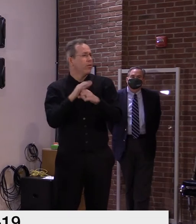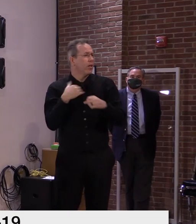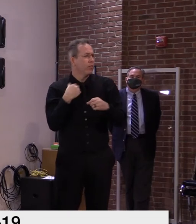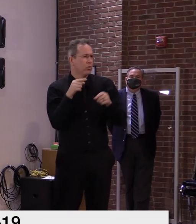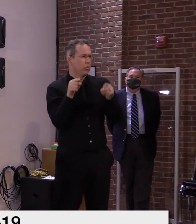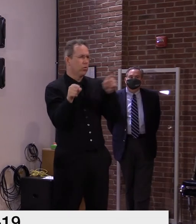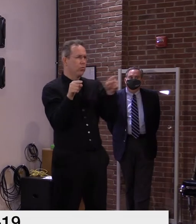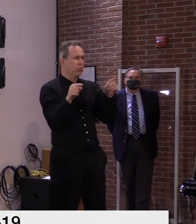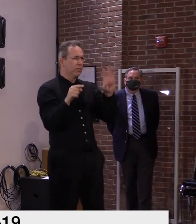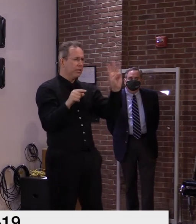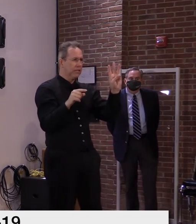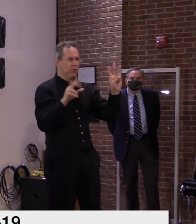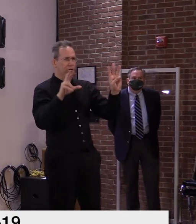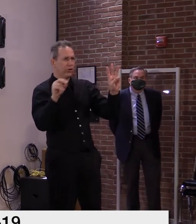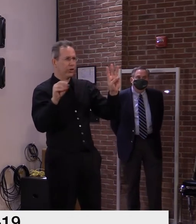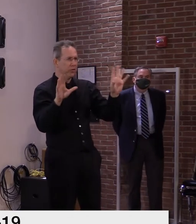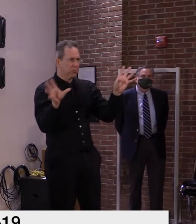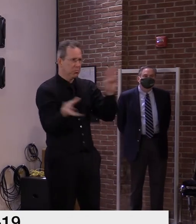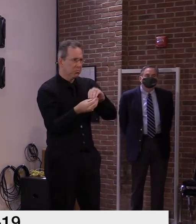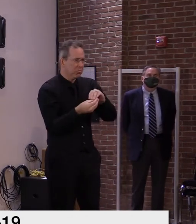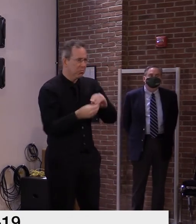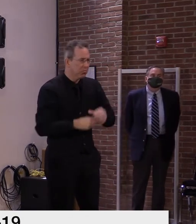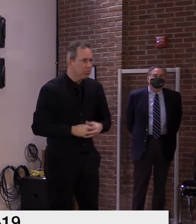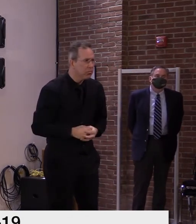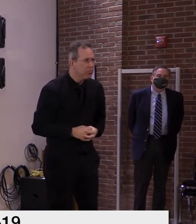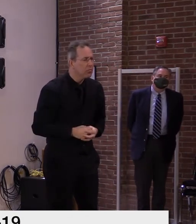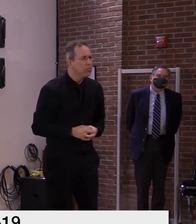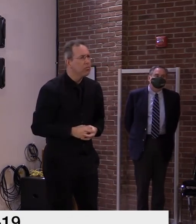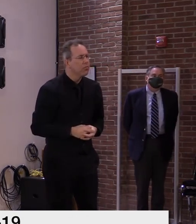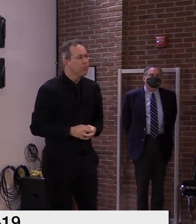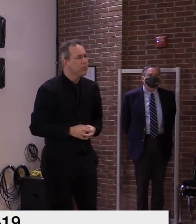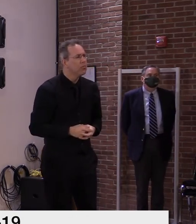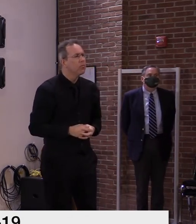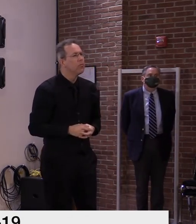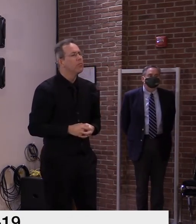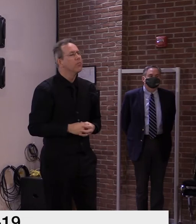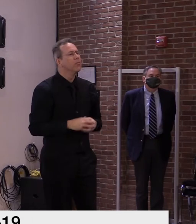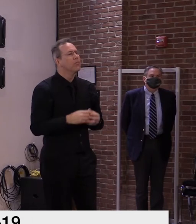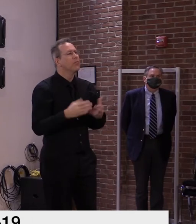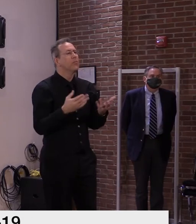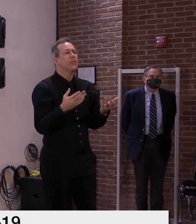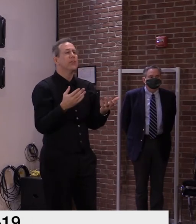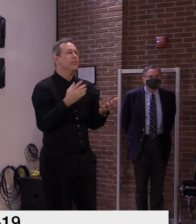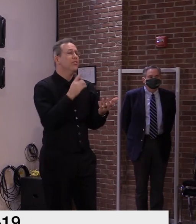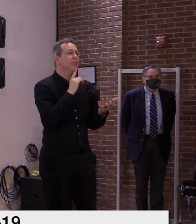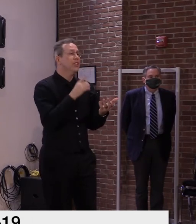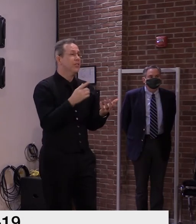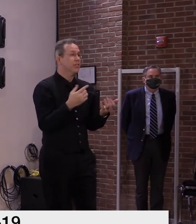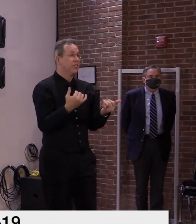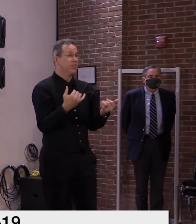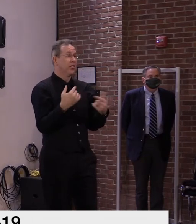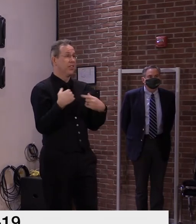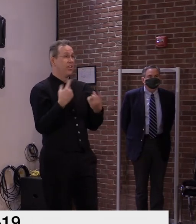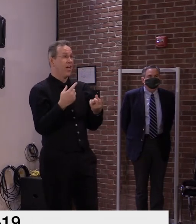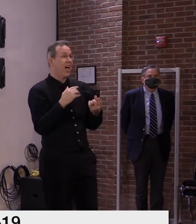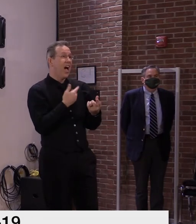system-wide right now. Those are still statistics that are better than